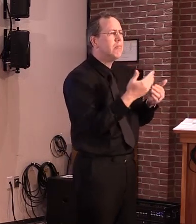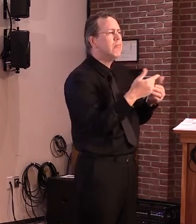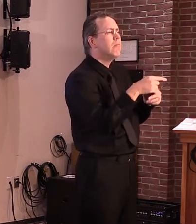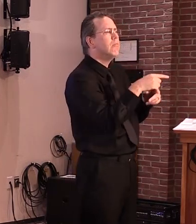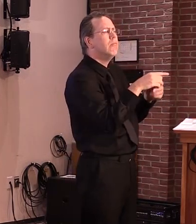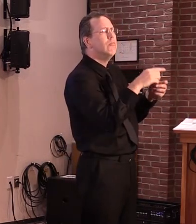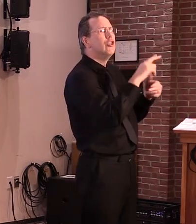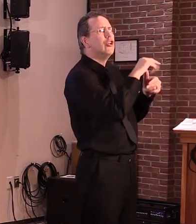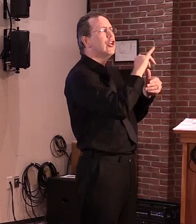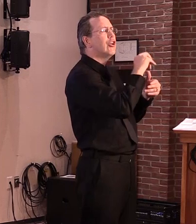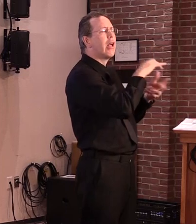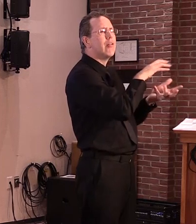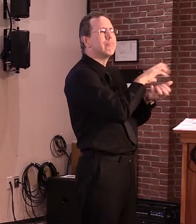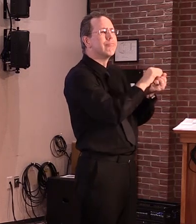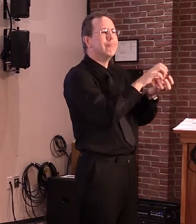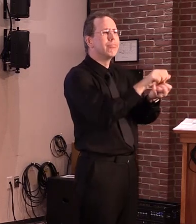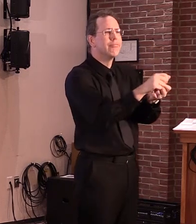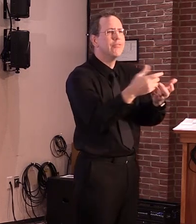about